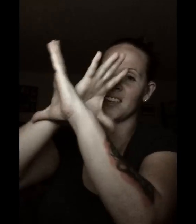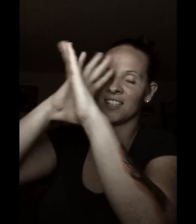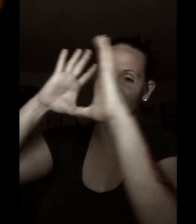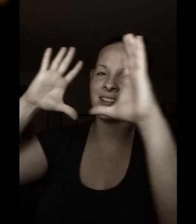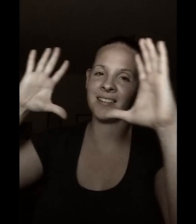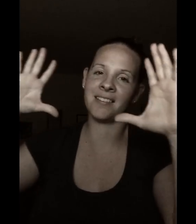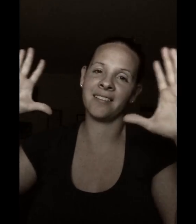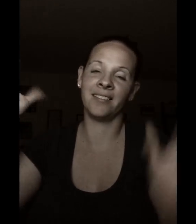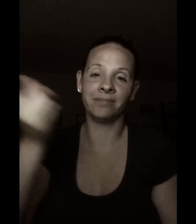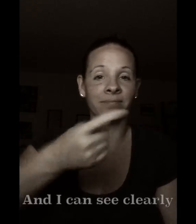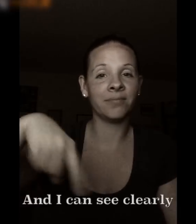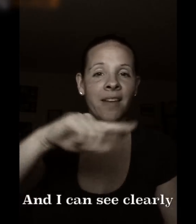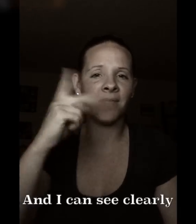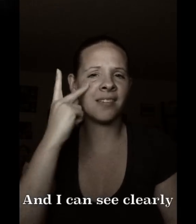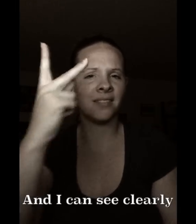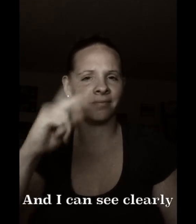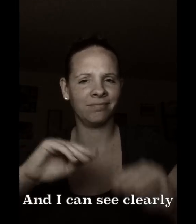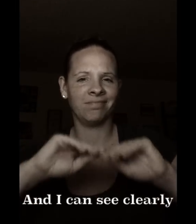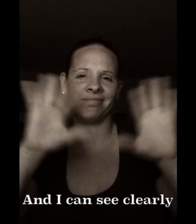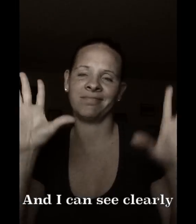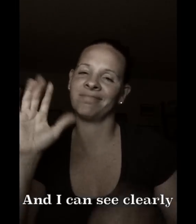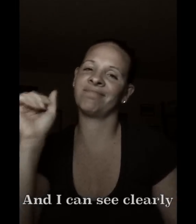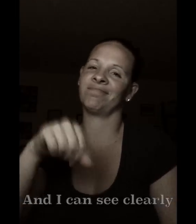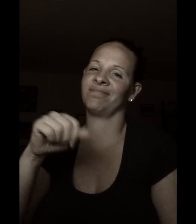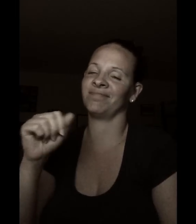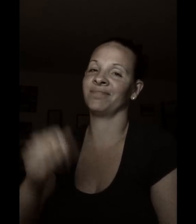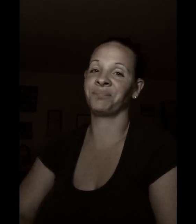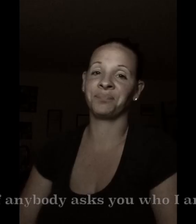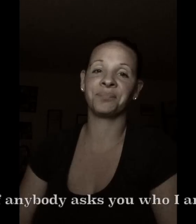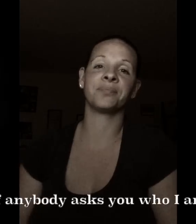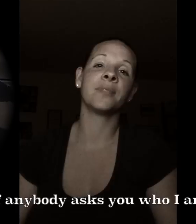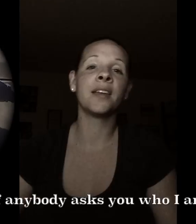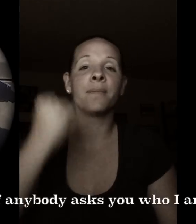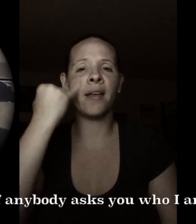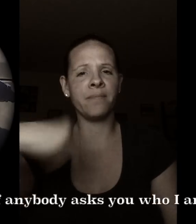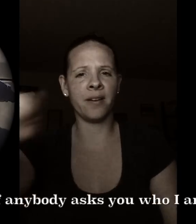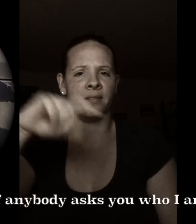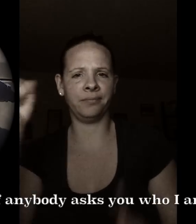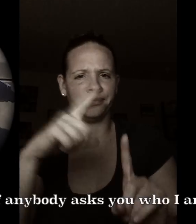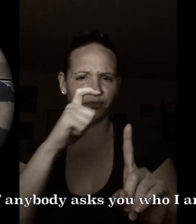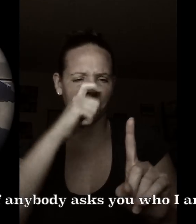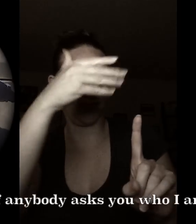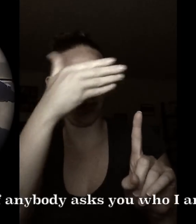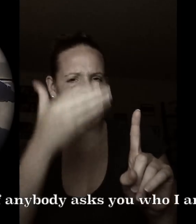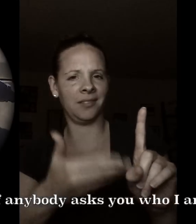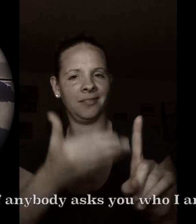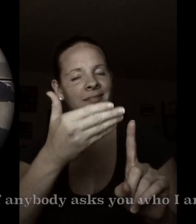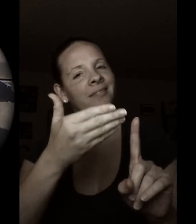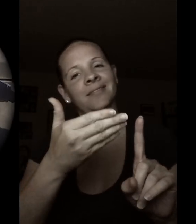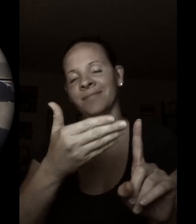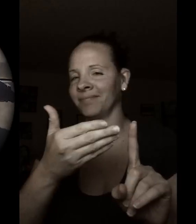a vision and I can see clearly. If anybody asks you who I